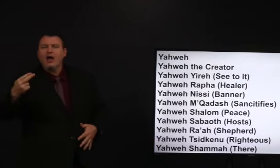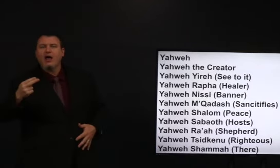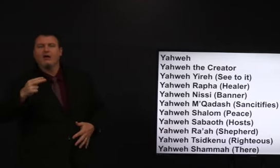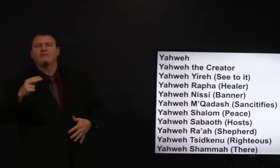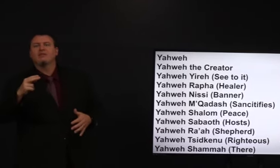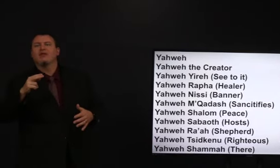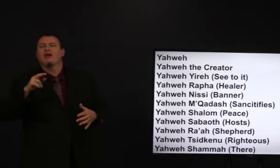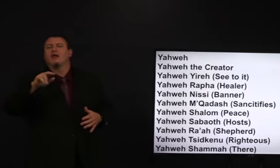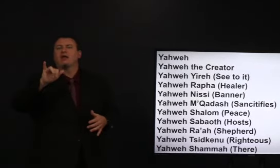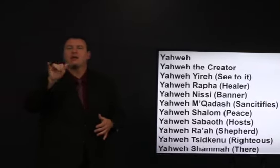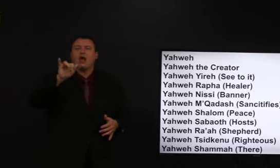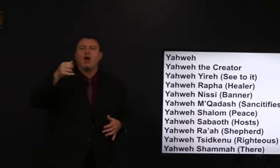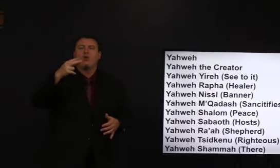Ra'ah, the shepherd.